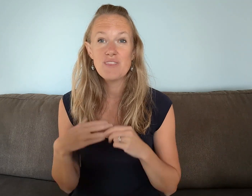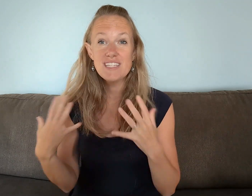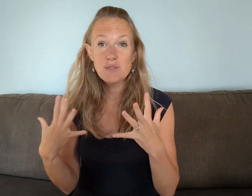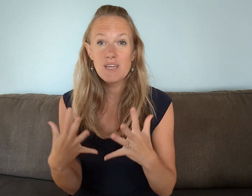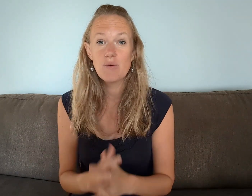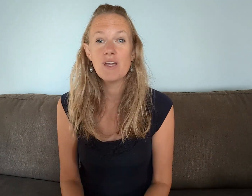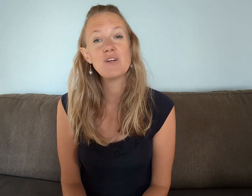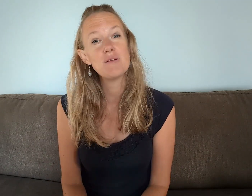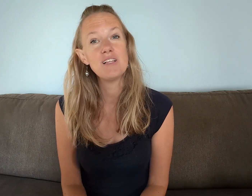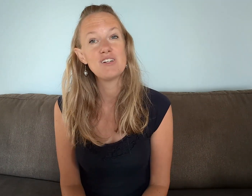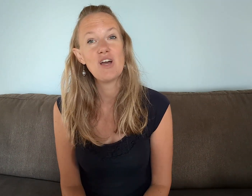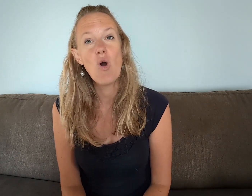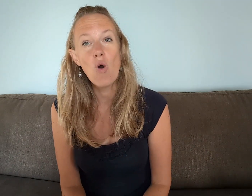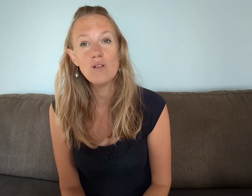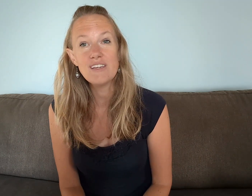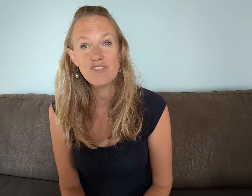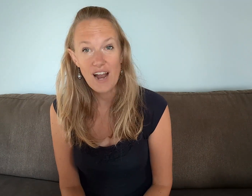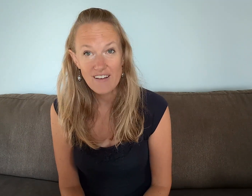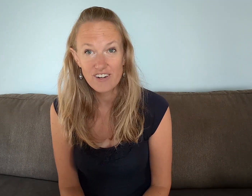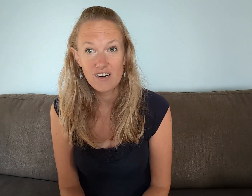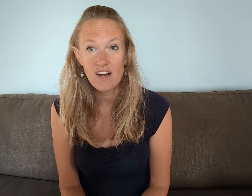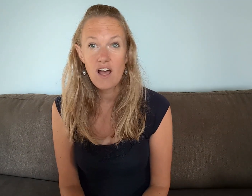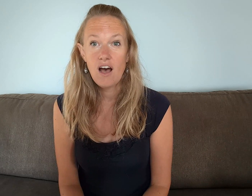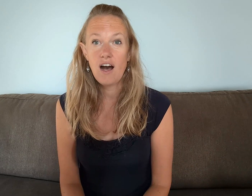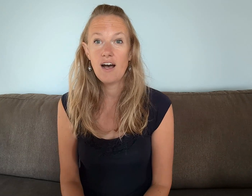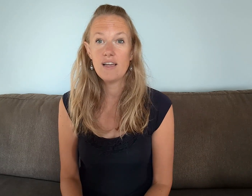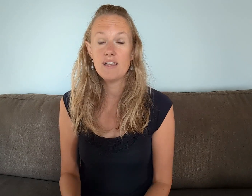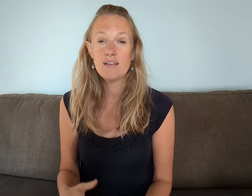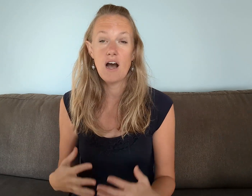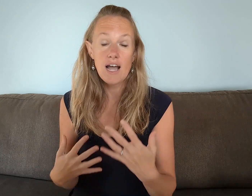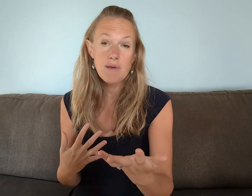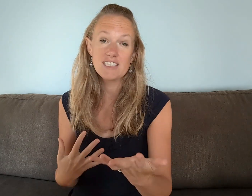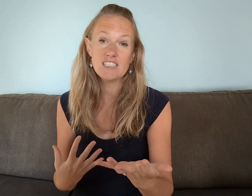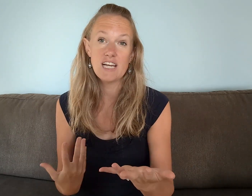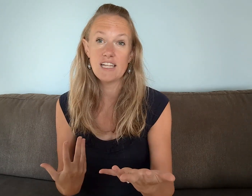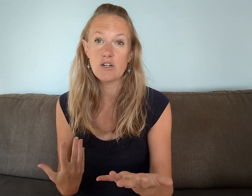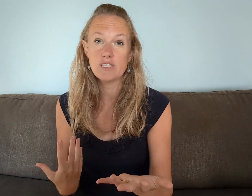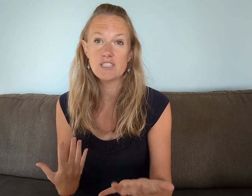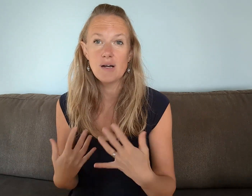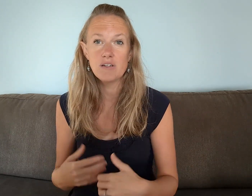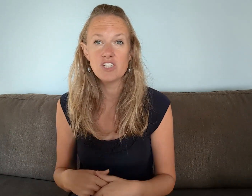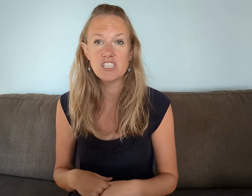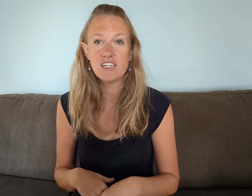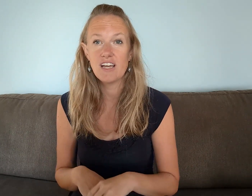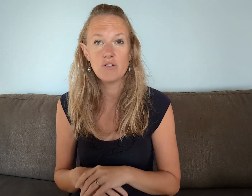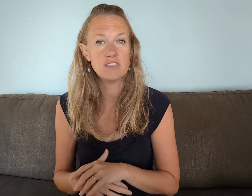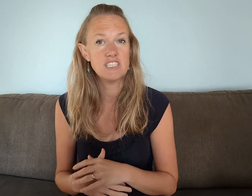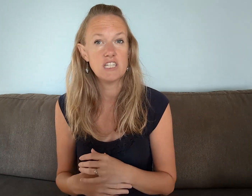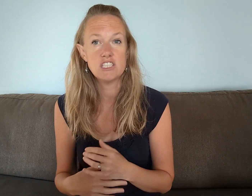this week we are going to be learning Holy Forever. I'm actually signing the Chris Tomlin version. I know there's a Jen